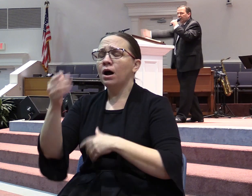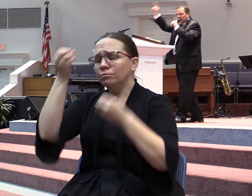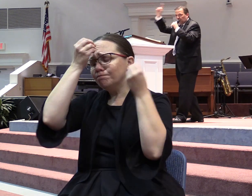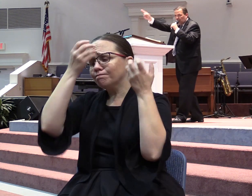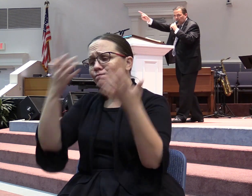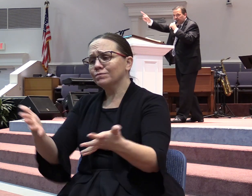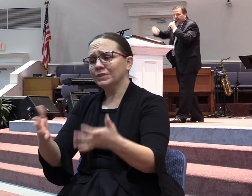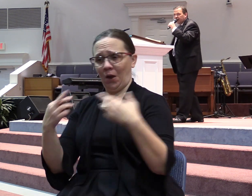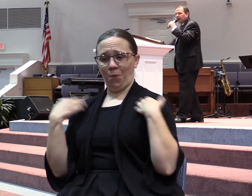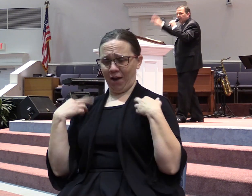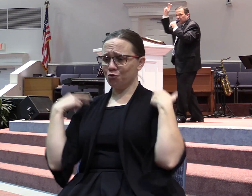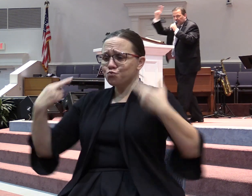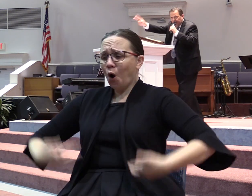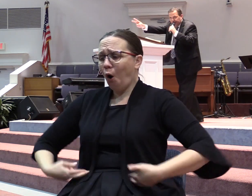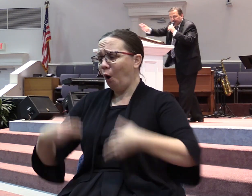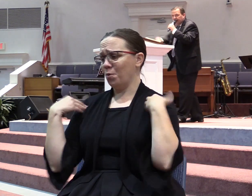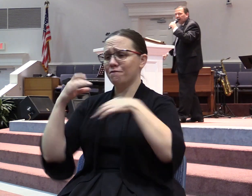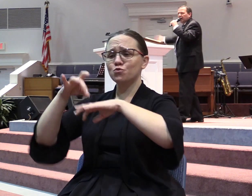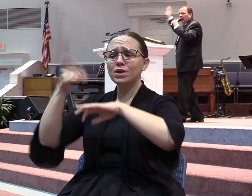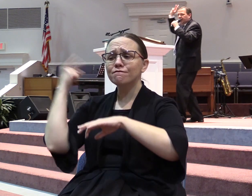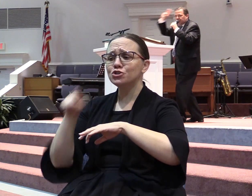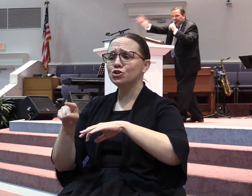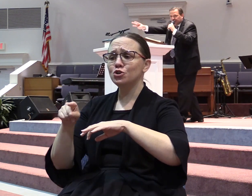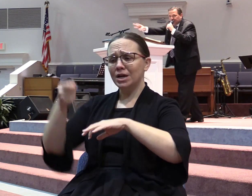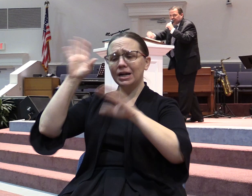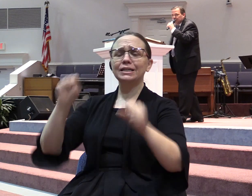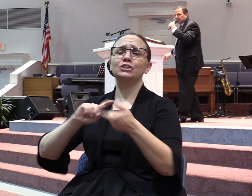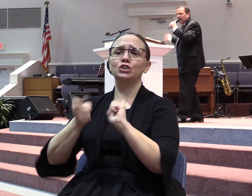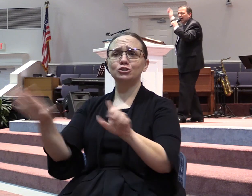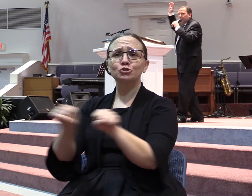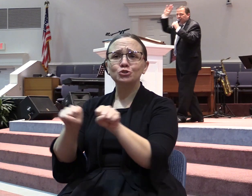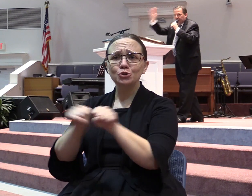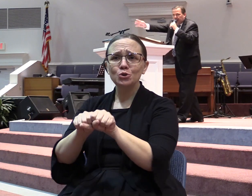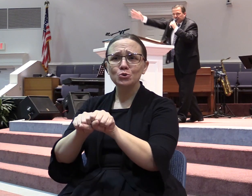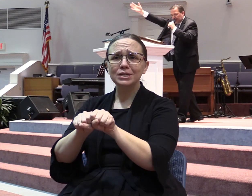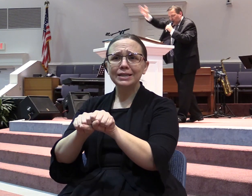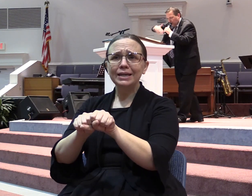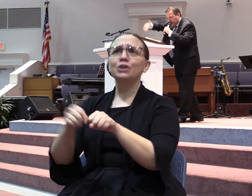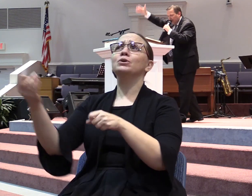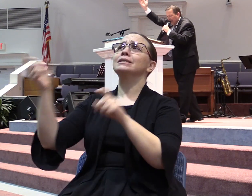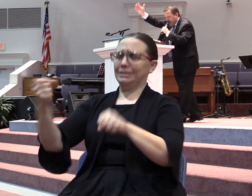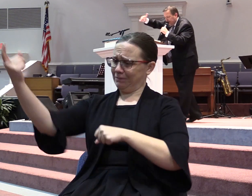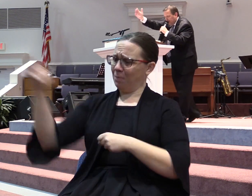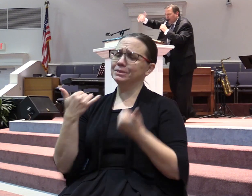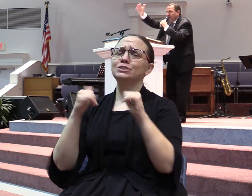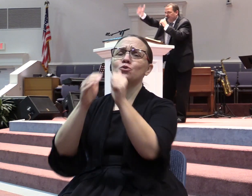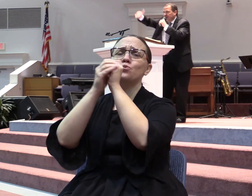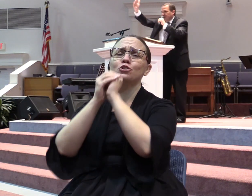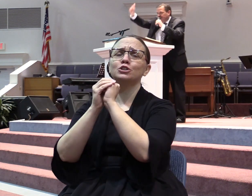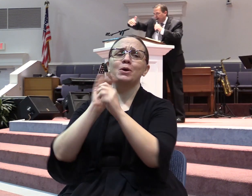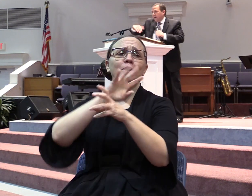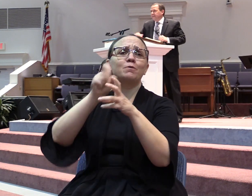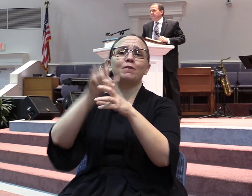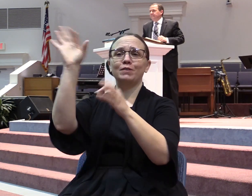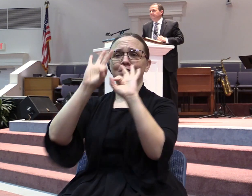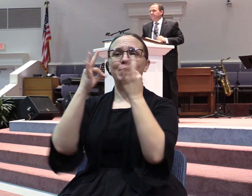know there's a robe there, there's a ring there. Amen. God can change your shoes. Amen. And you can come and still worship and be part of the family